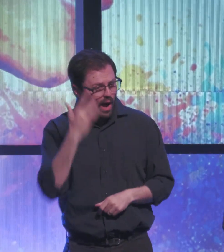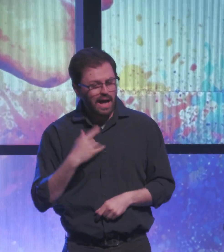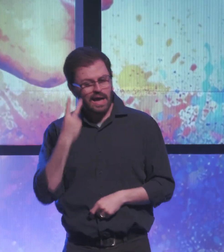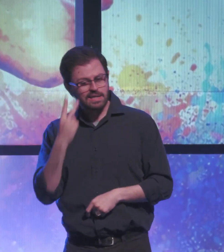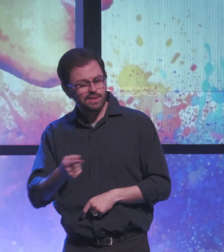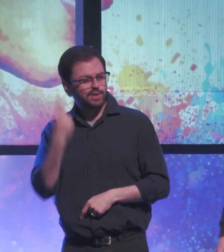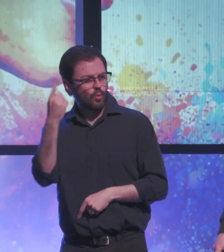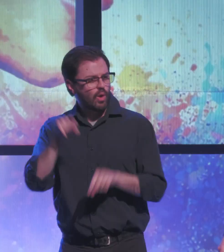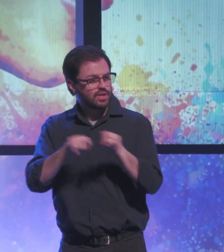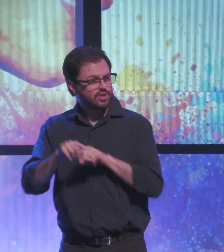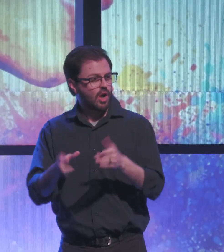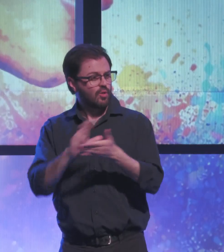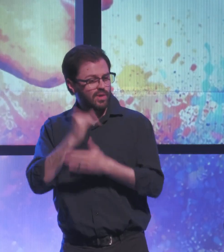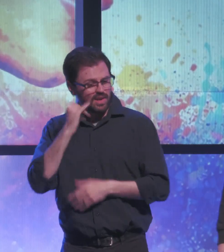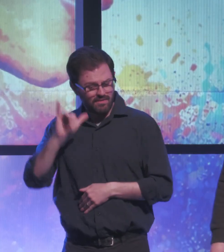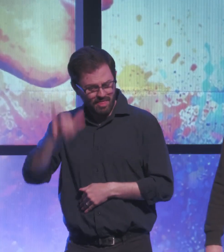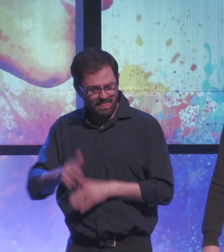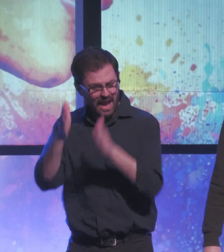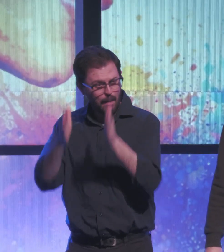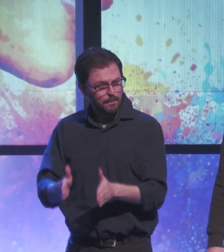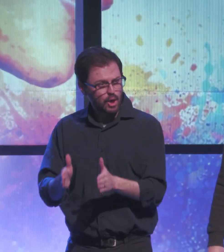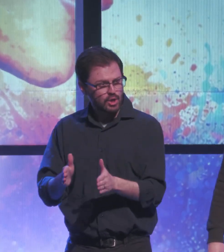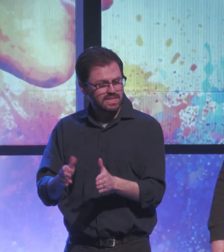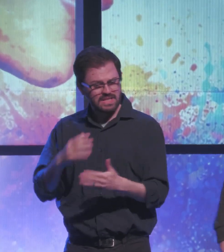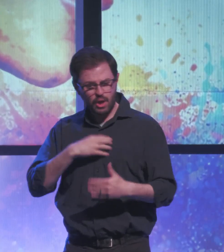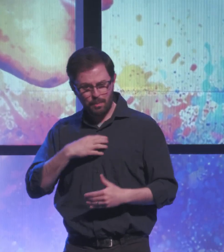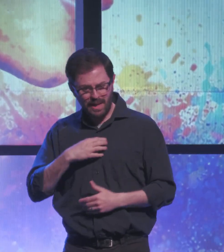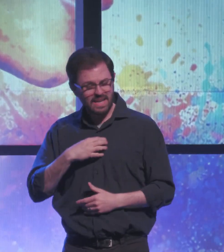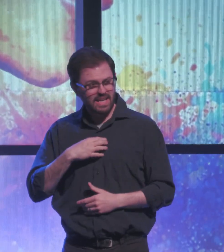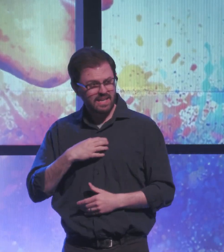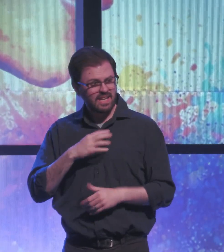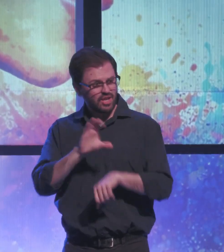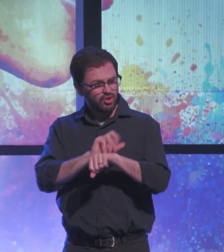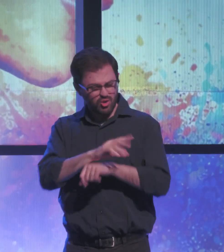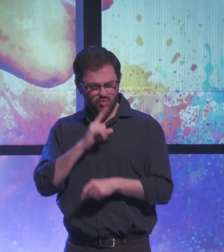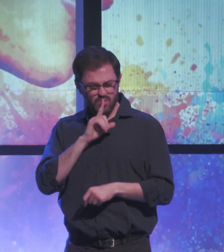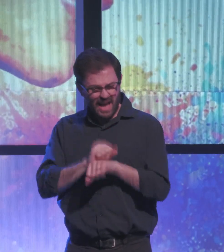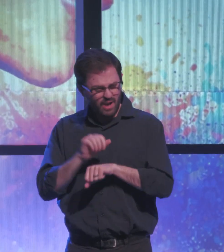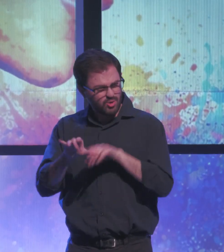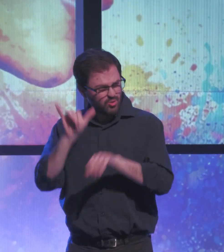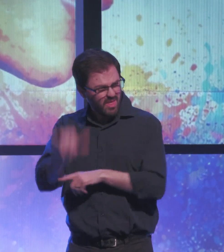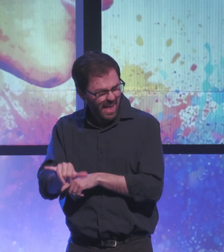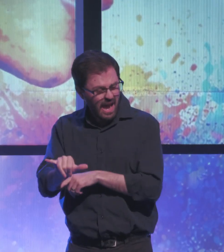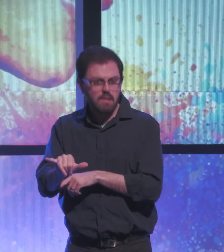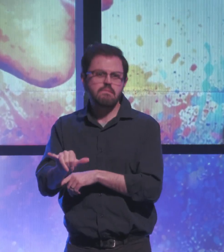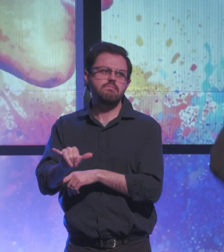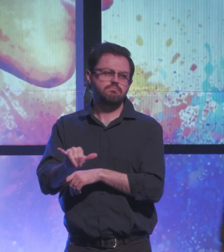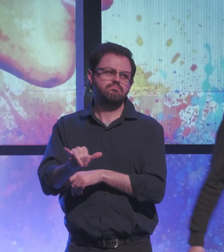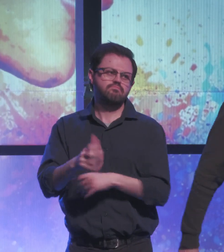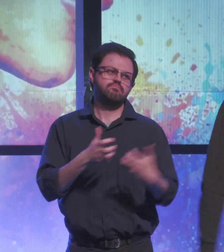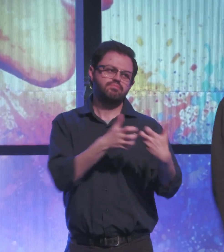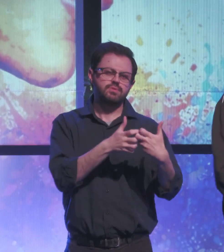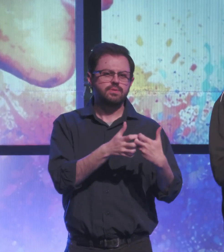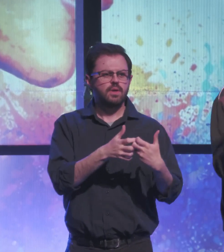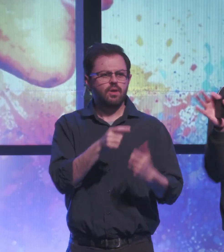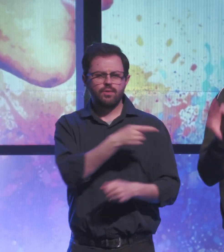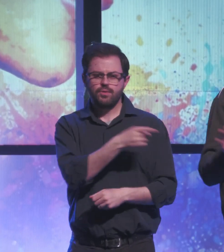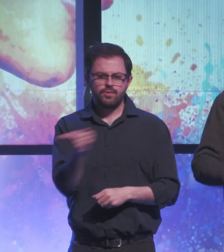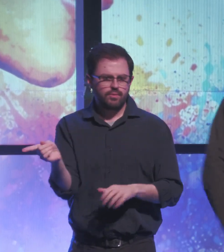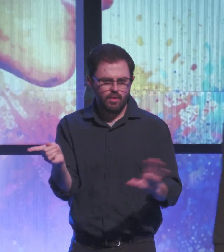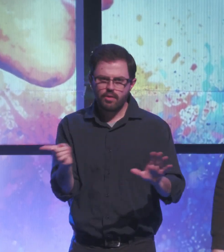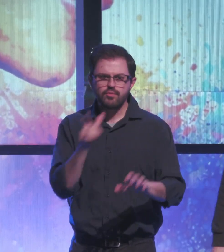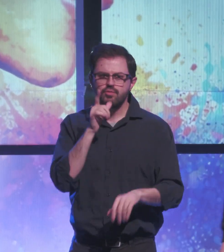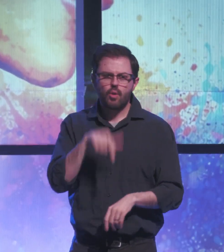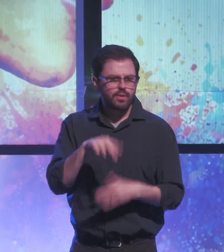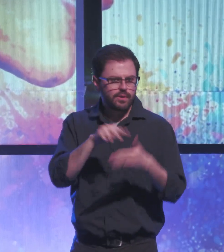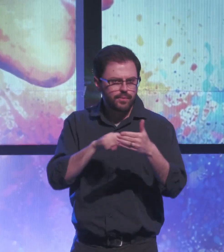They said, if they really do that, that's my place. So You all don't leave 1-star reviews, okay? That's okay.